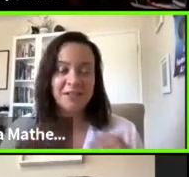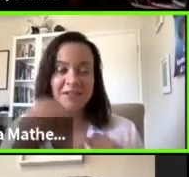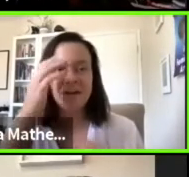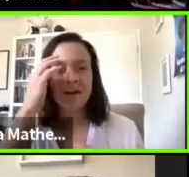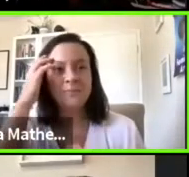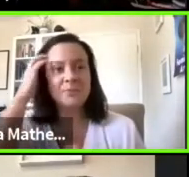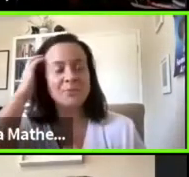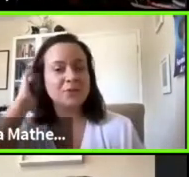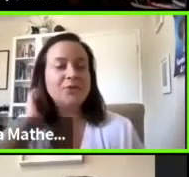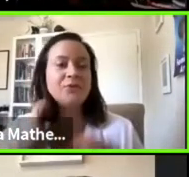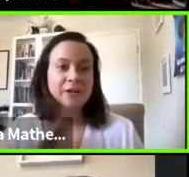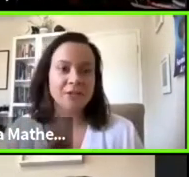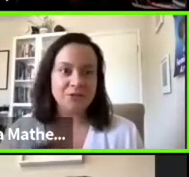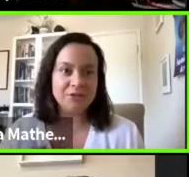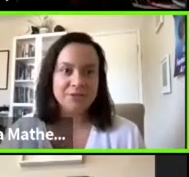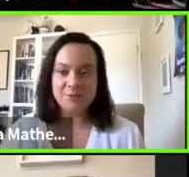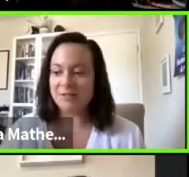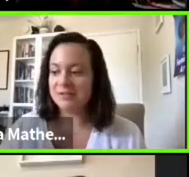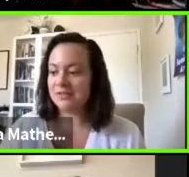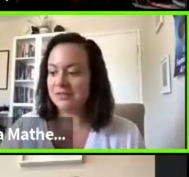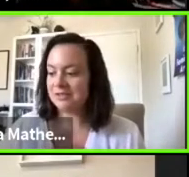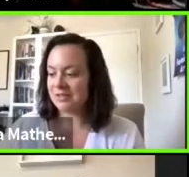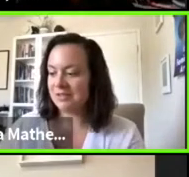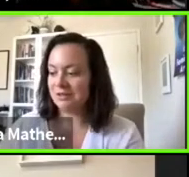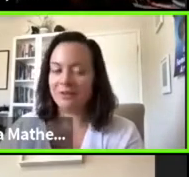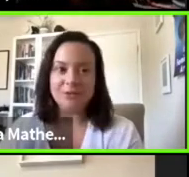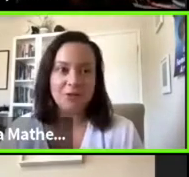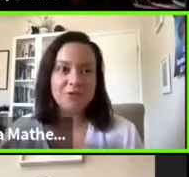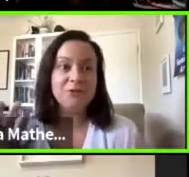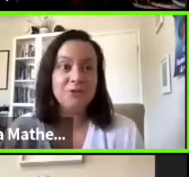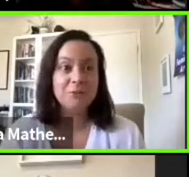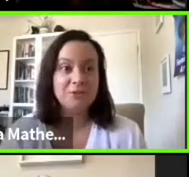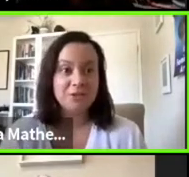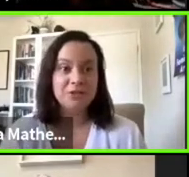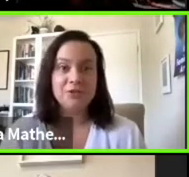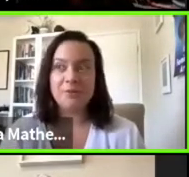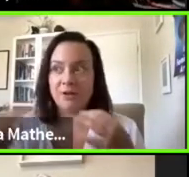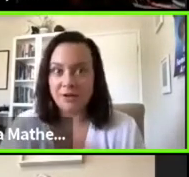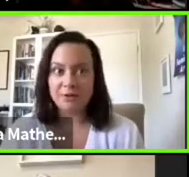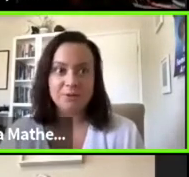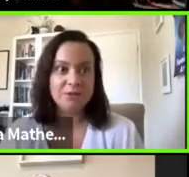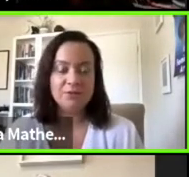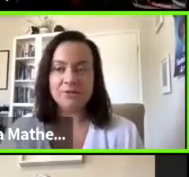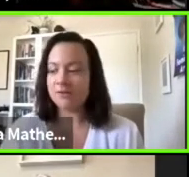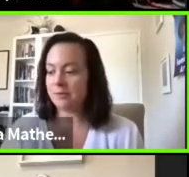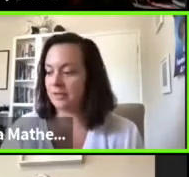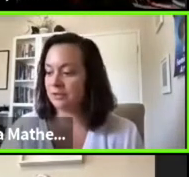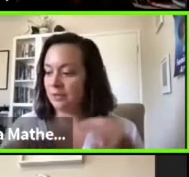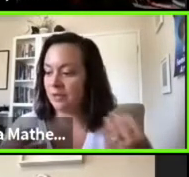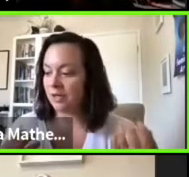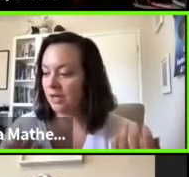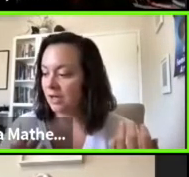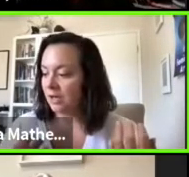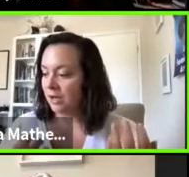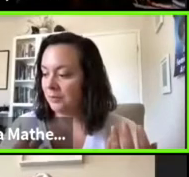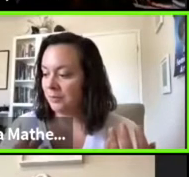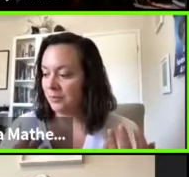studies. So it's very interesting to me to hear all these questions from teachers about how do we teach this subject,